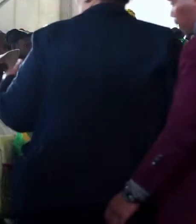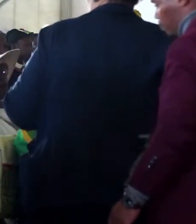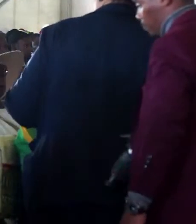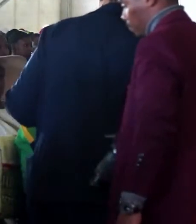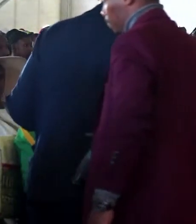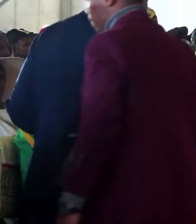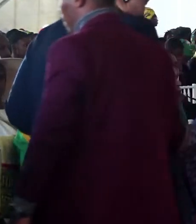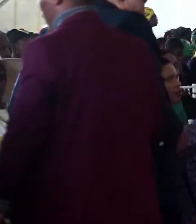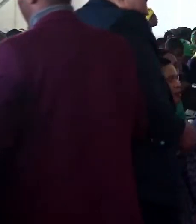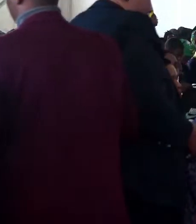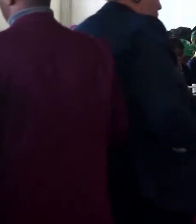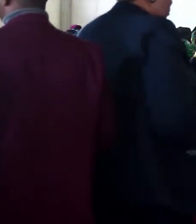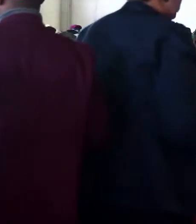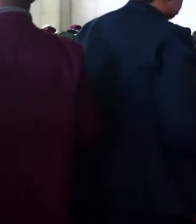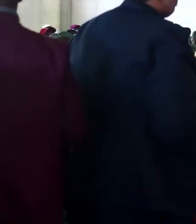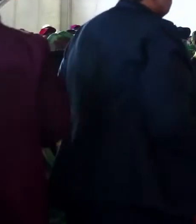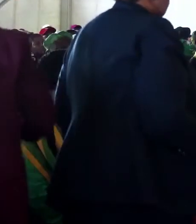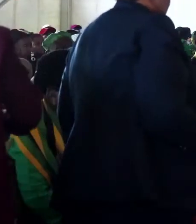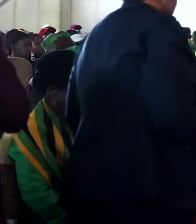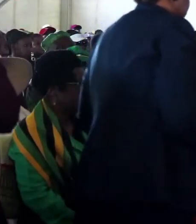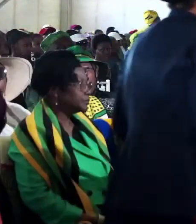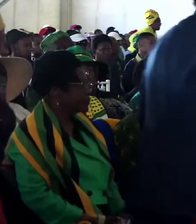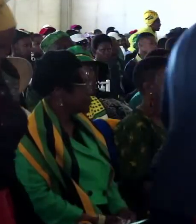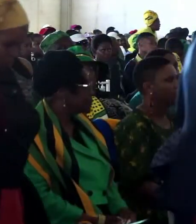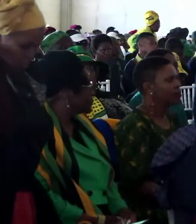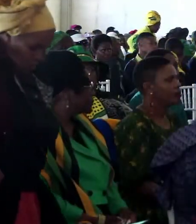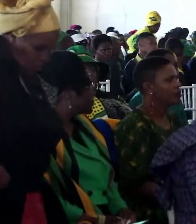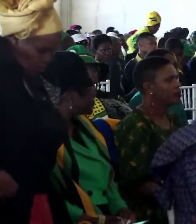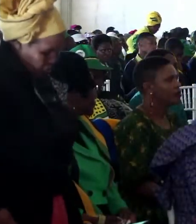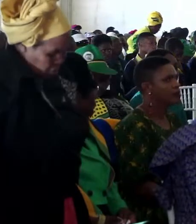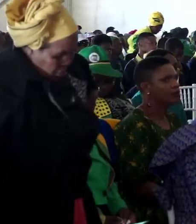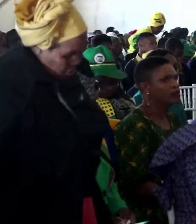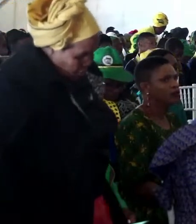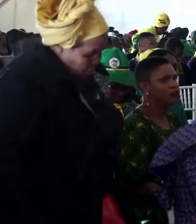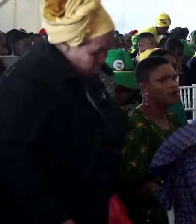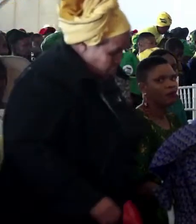ukwazi ngoku premier ubeka isonka etafileni.